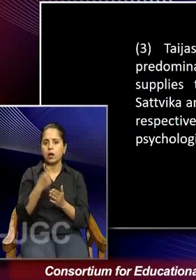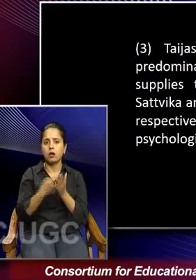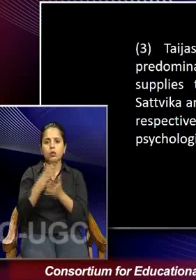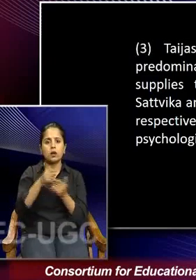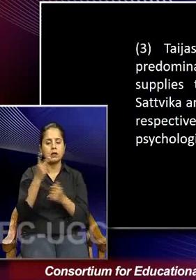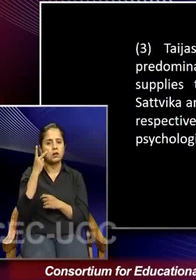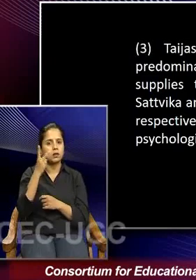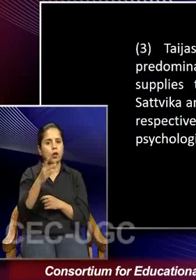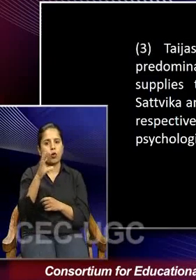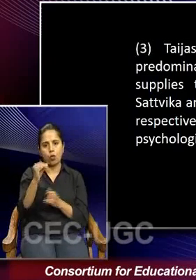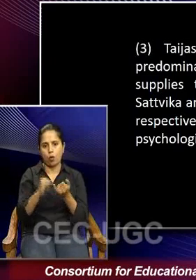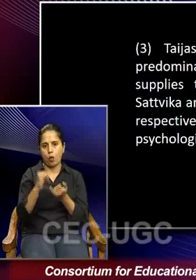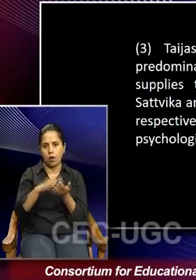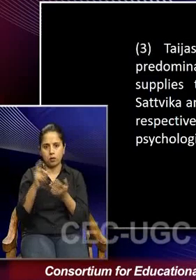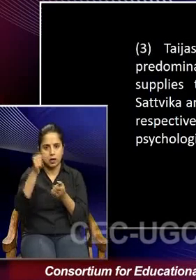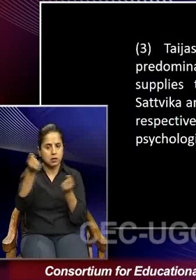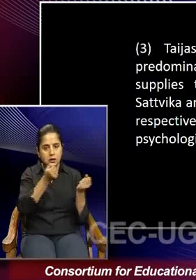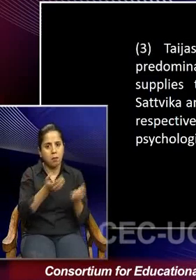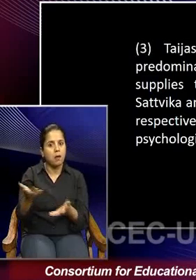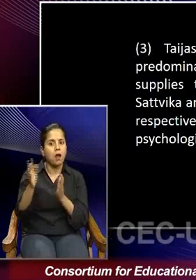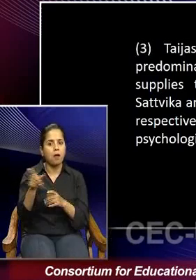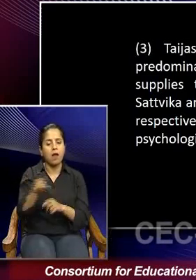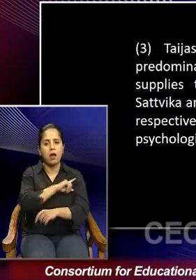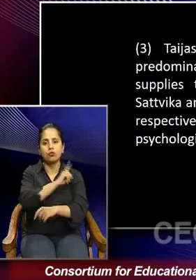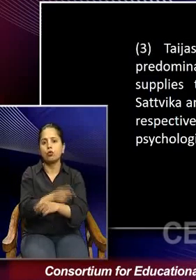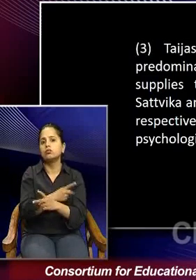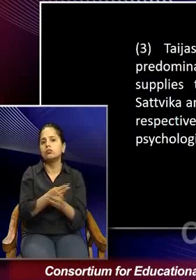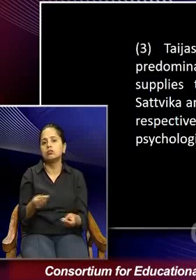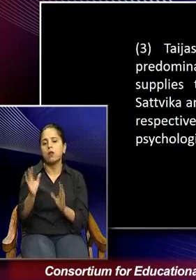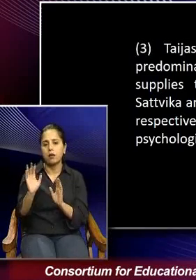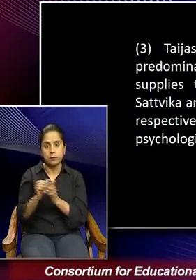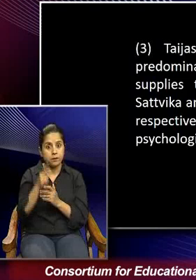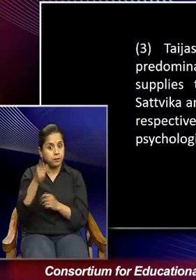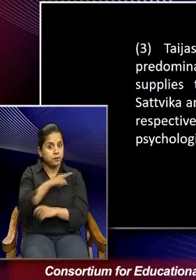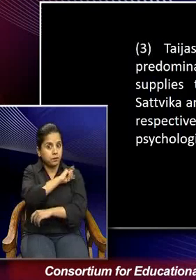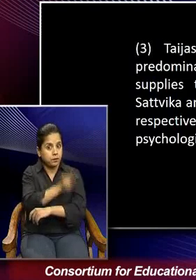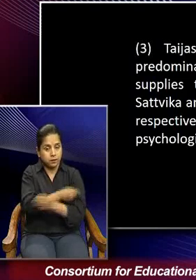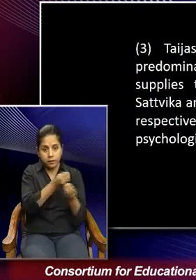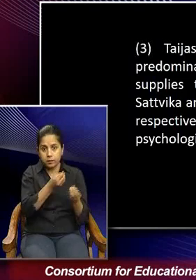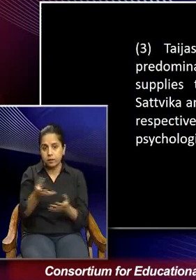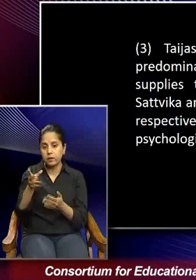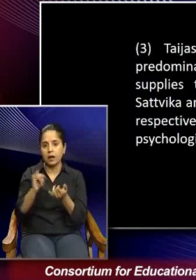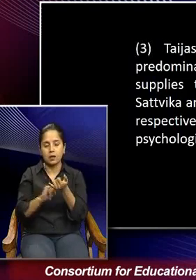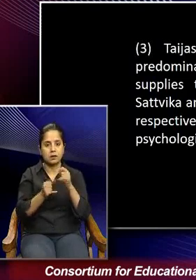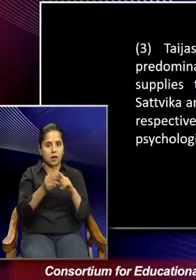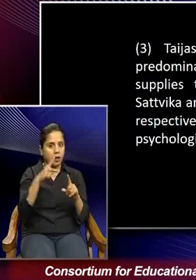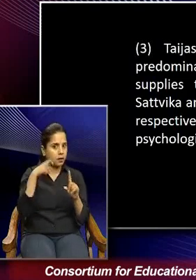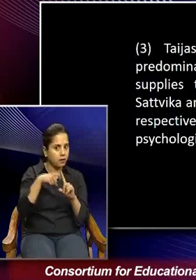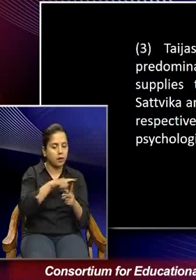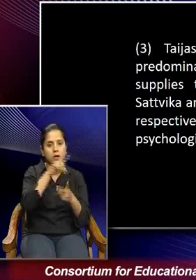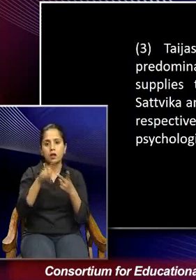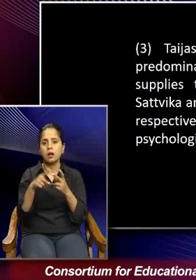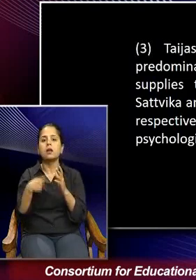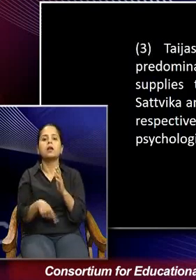viewed as cosmic. It supplies the energy by which the sattvic and the tamasa,